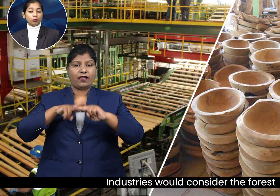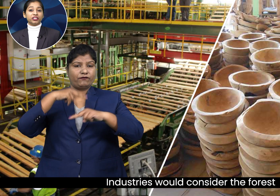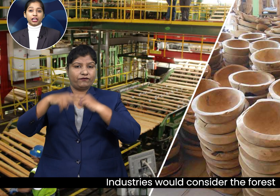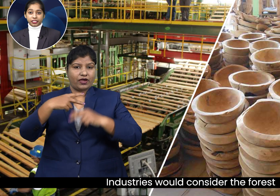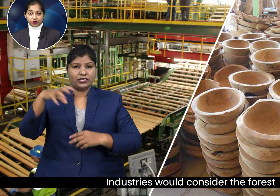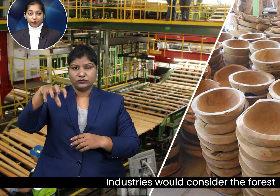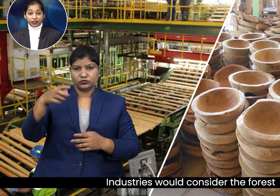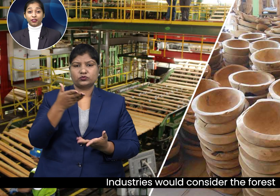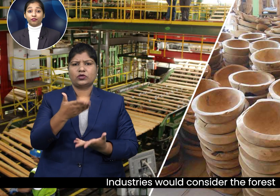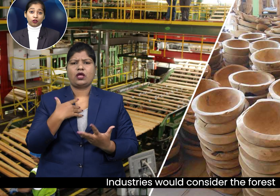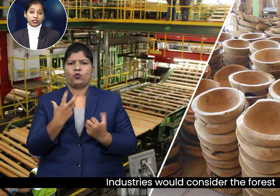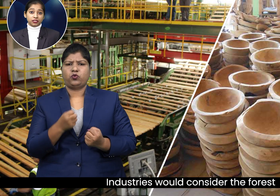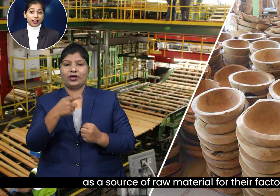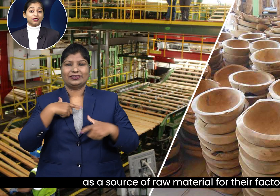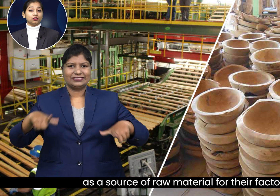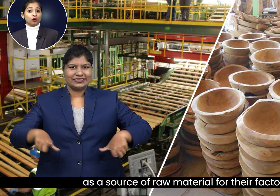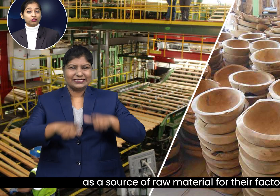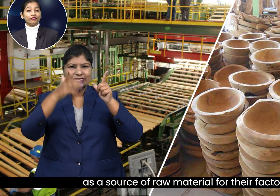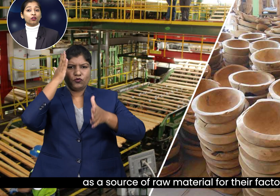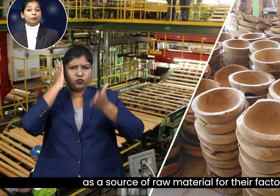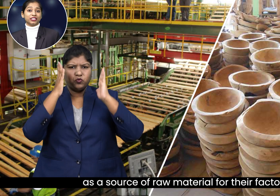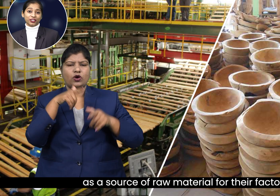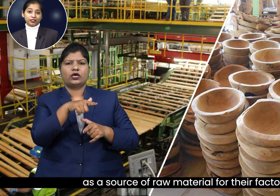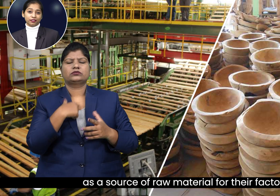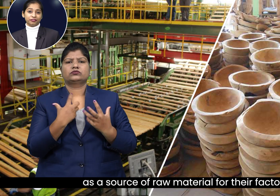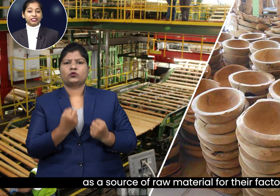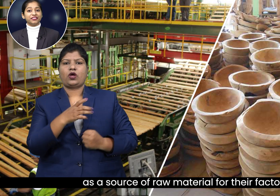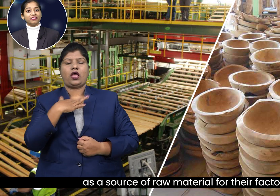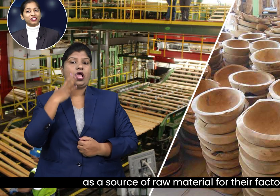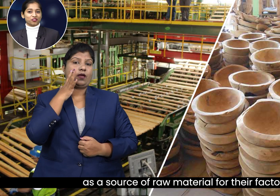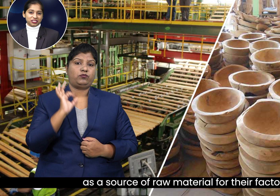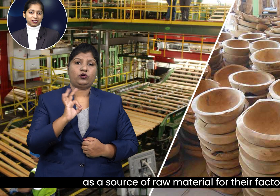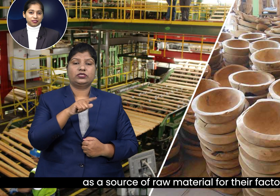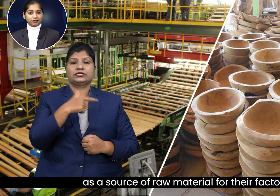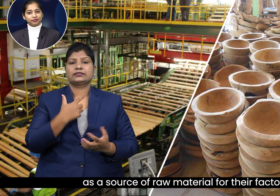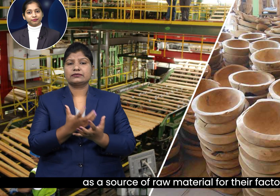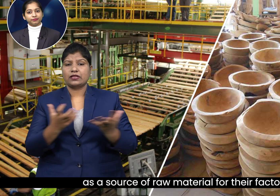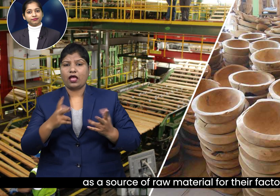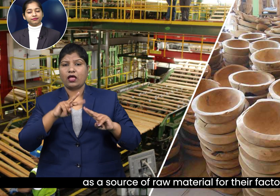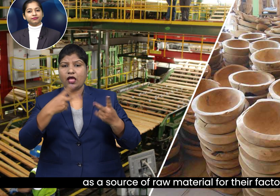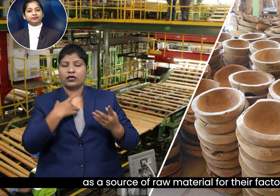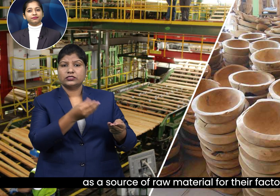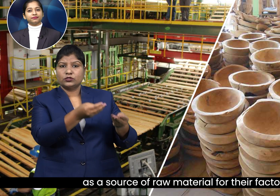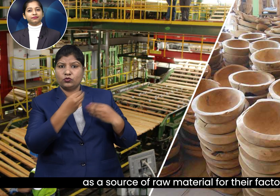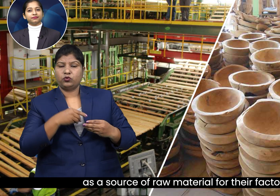Industries would consider the forest as a source of raw material for their factories.